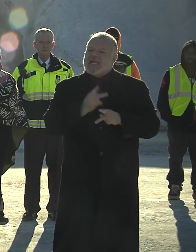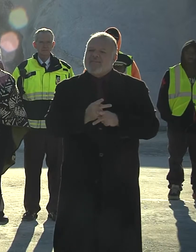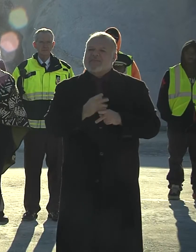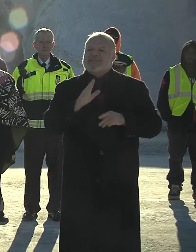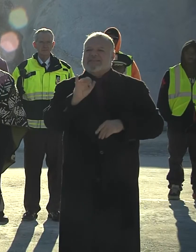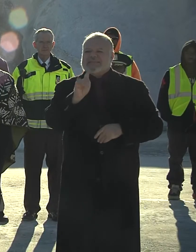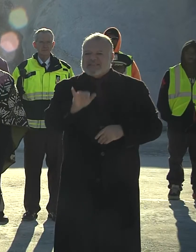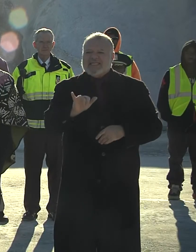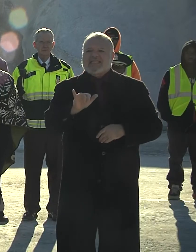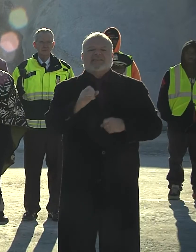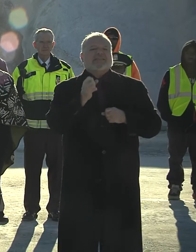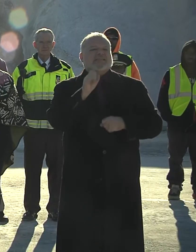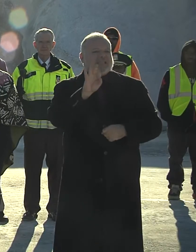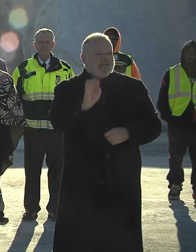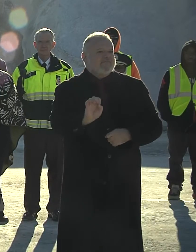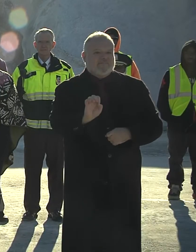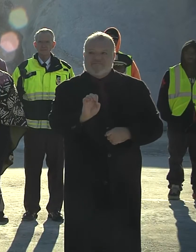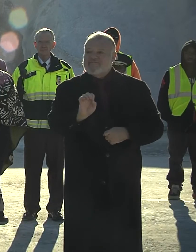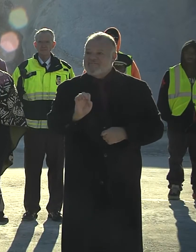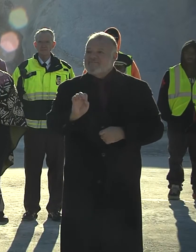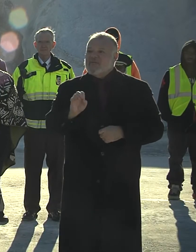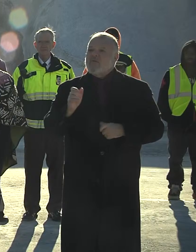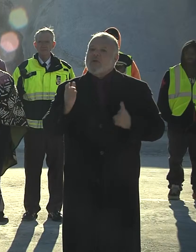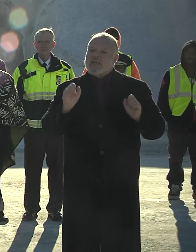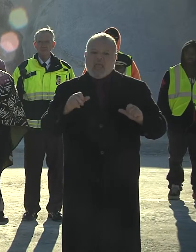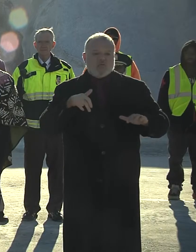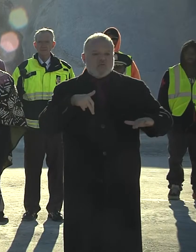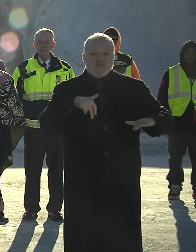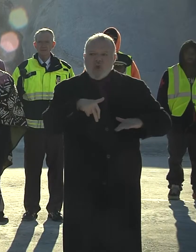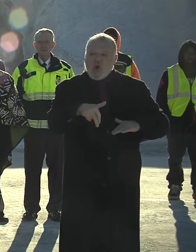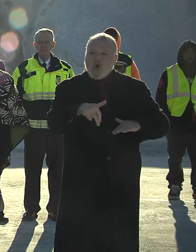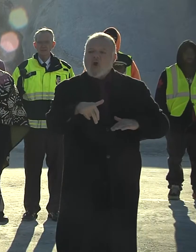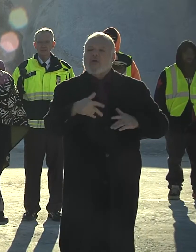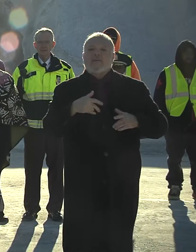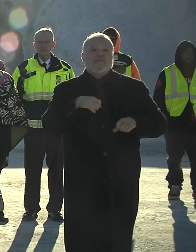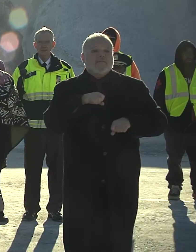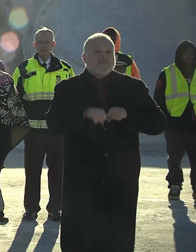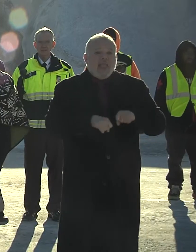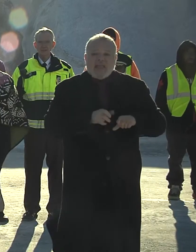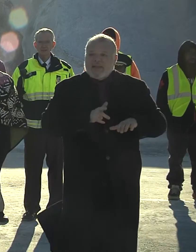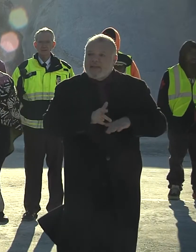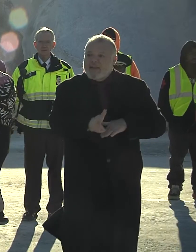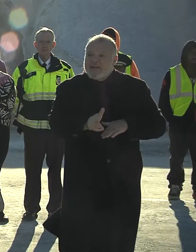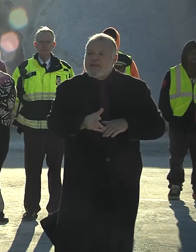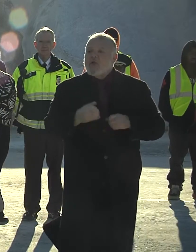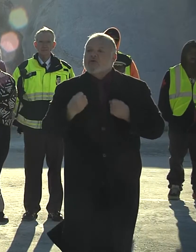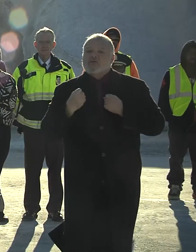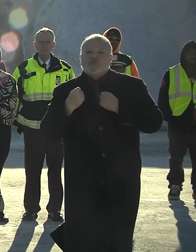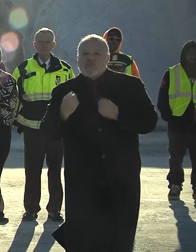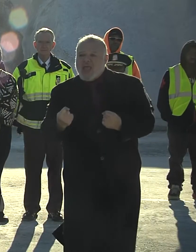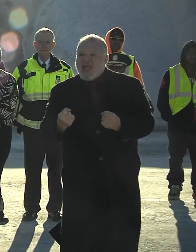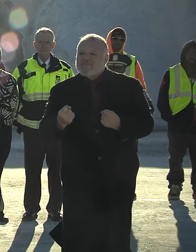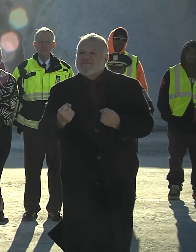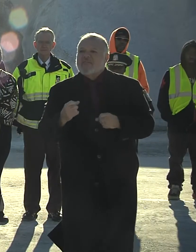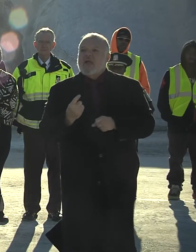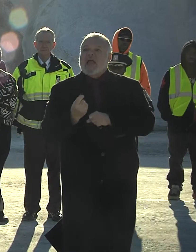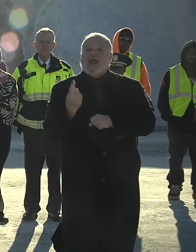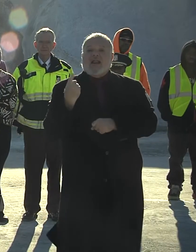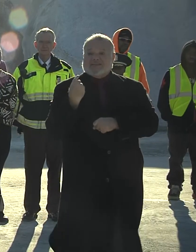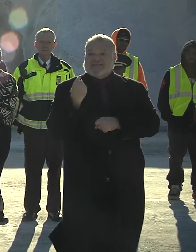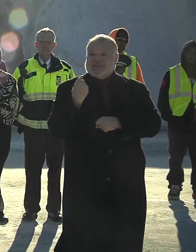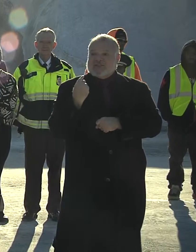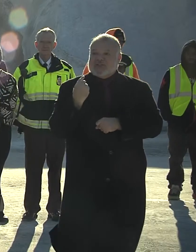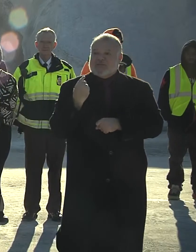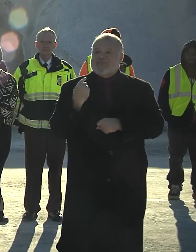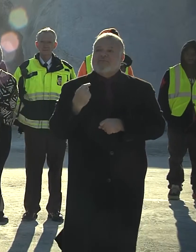our sidewalks or riding a bike. Last year, we piloted a program of clearing crosswalks, curb ramps, and squares in the city.